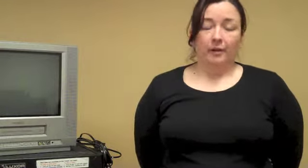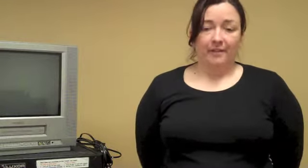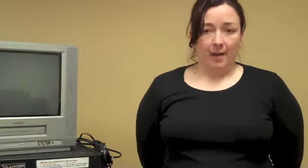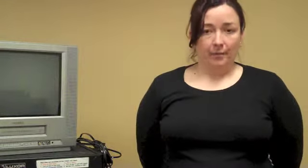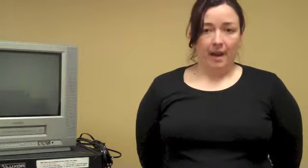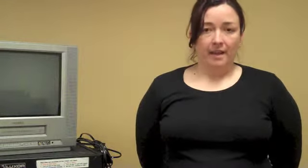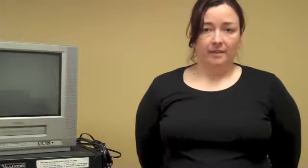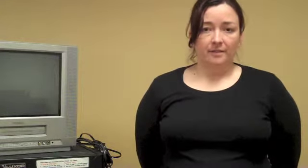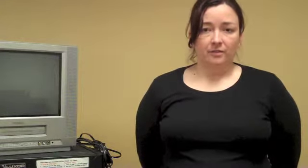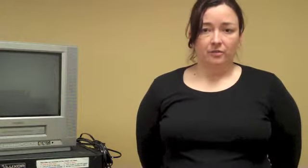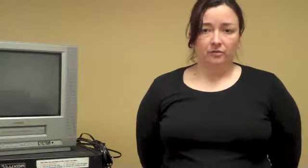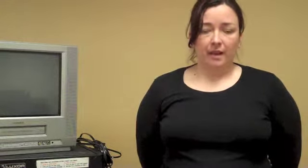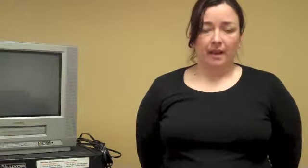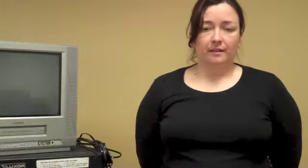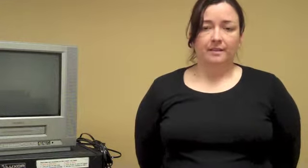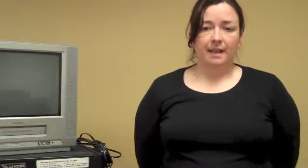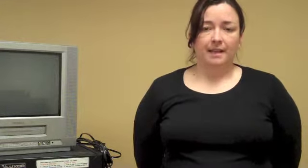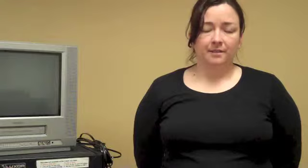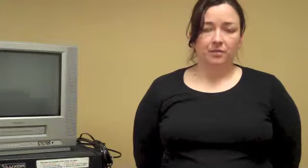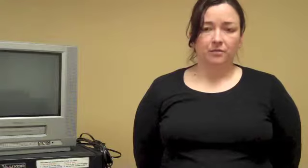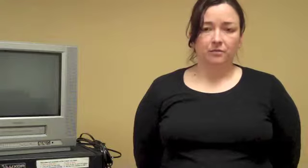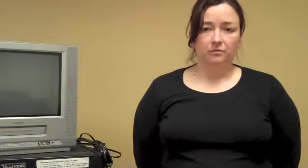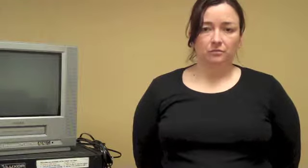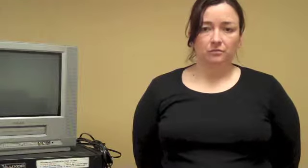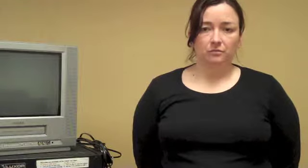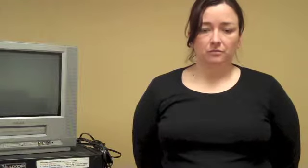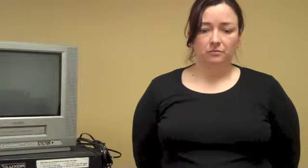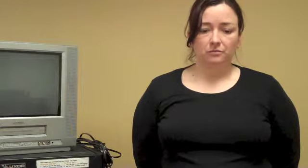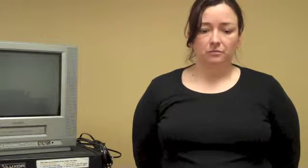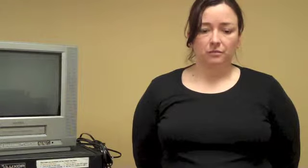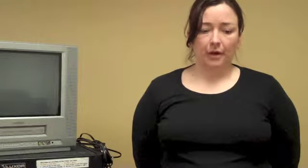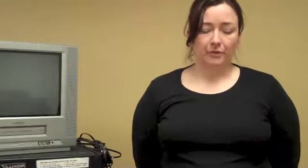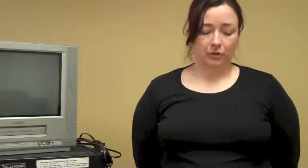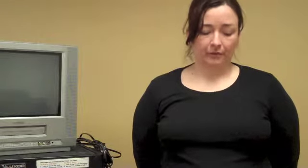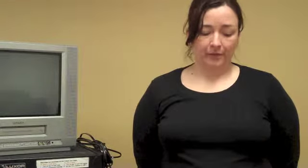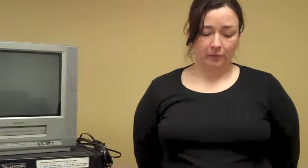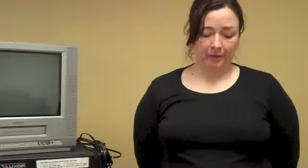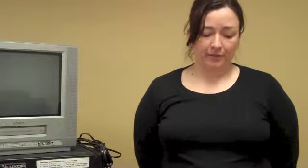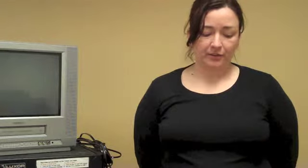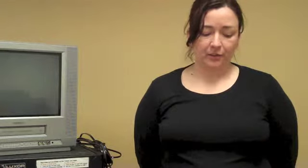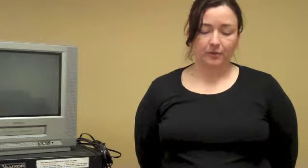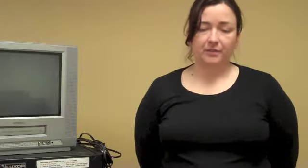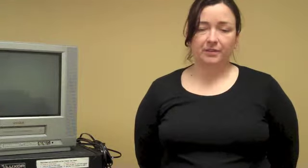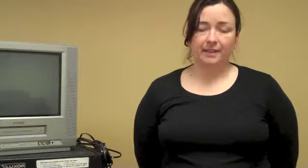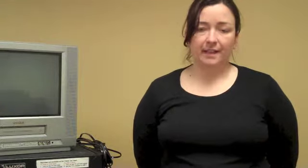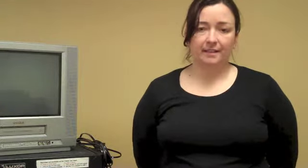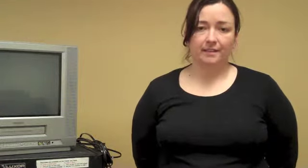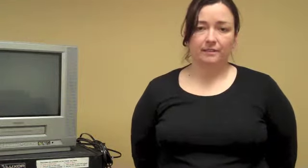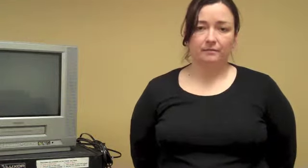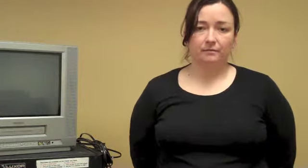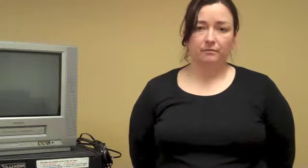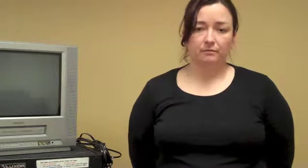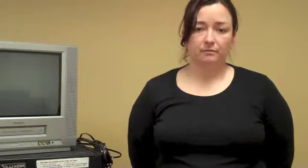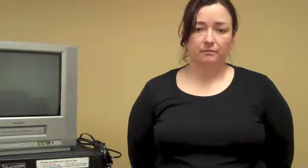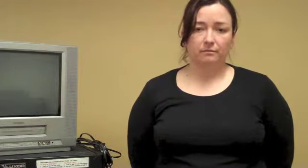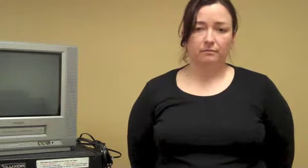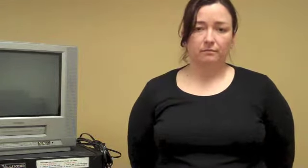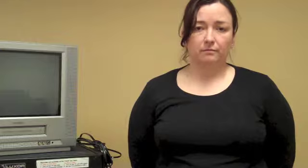The water evaporates and stays on a surface while the salt stays